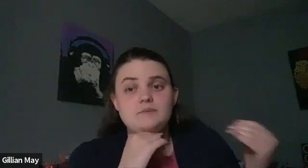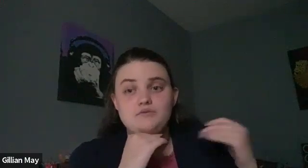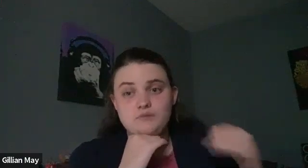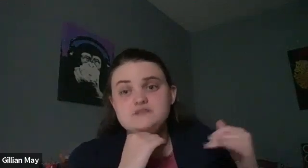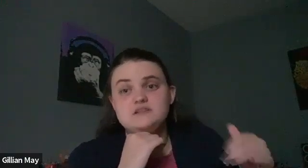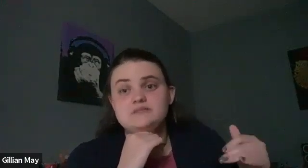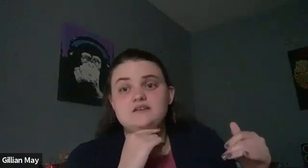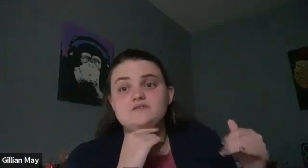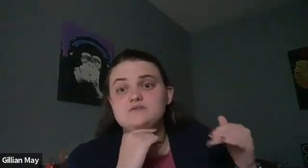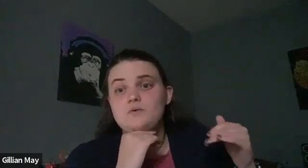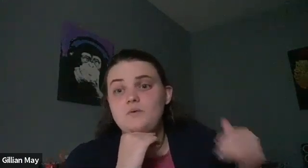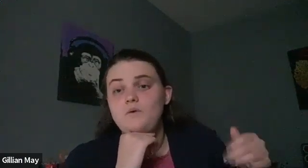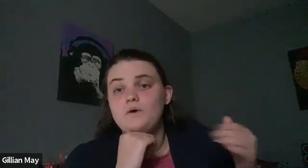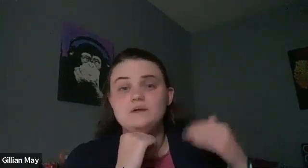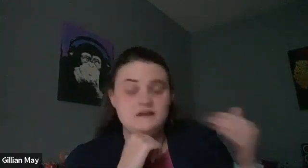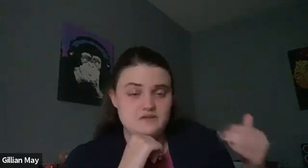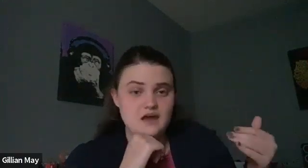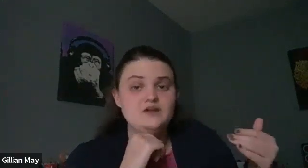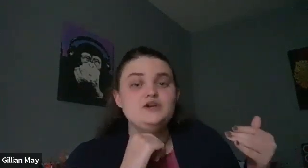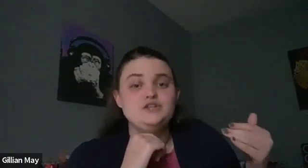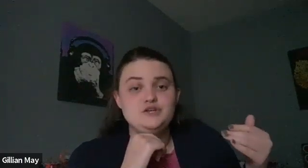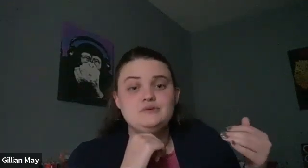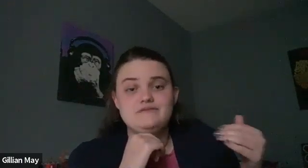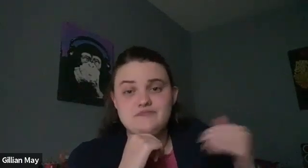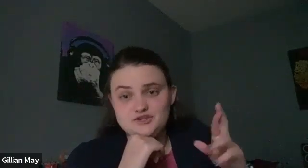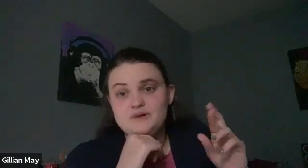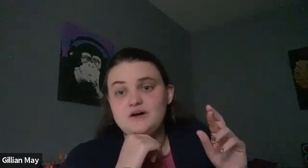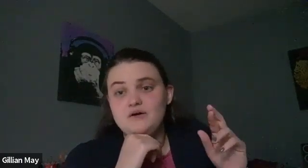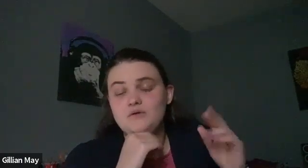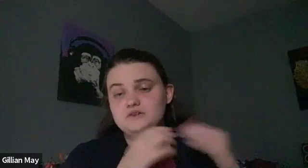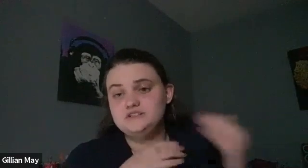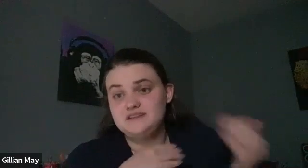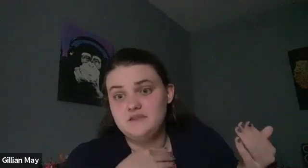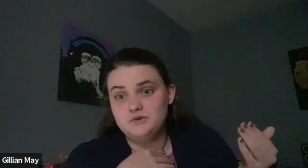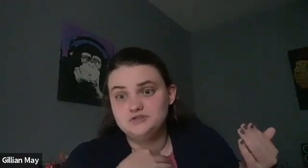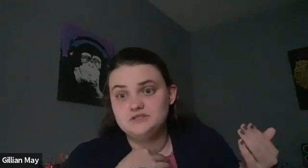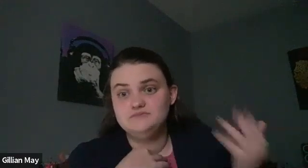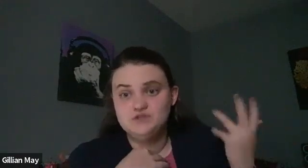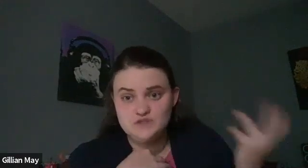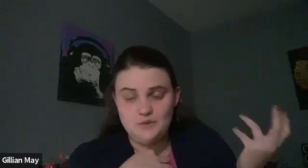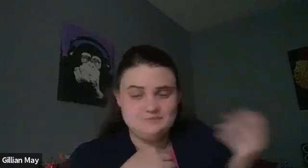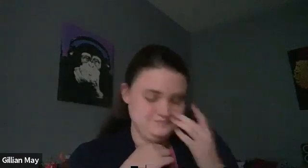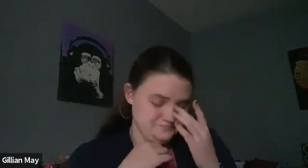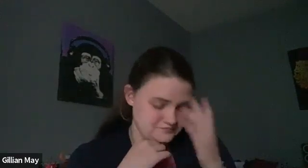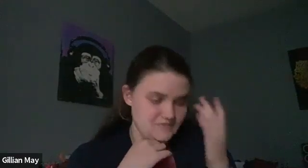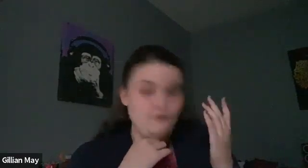about roasted potatoes or any of that, you would finger spell or you sign that motion. So for